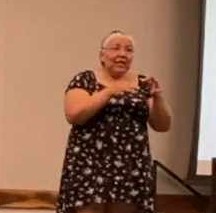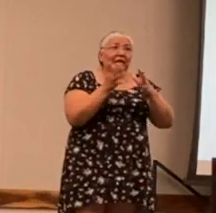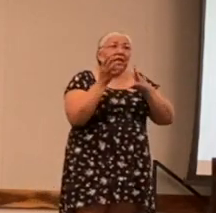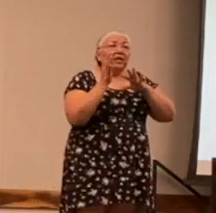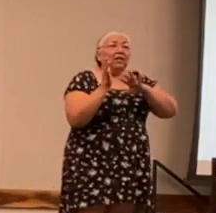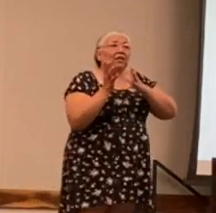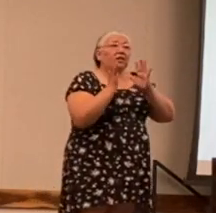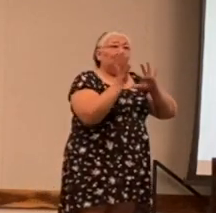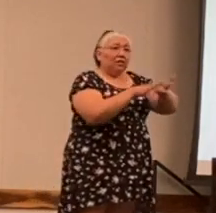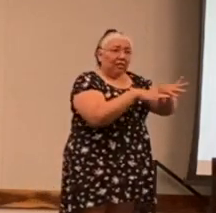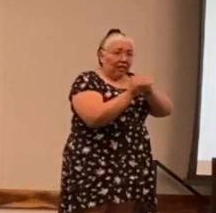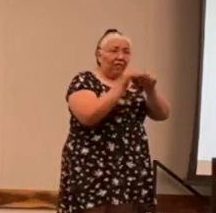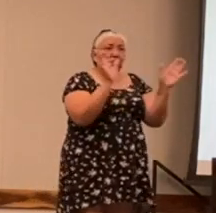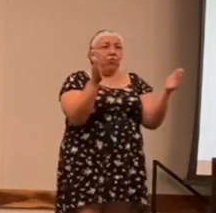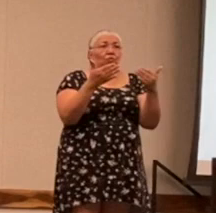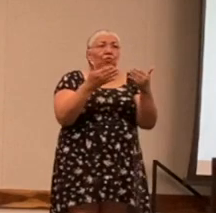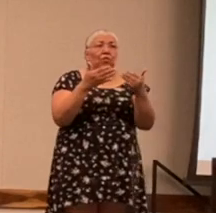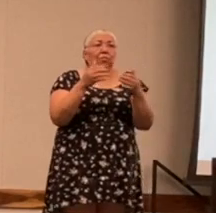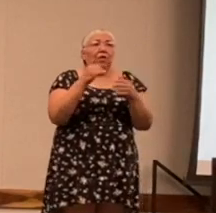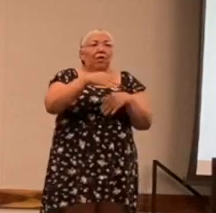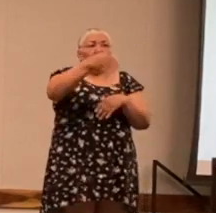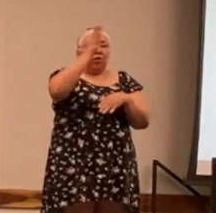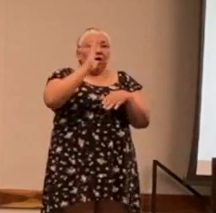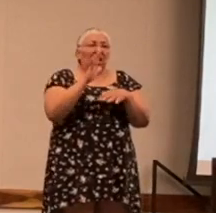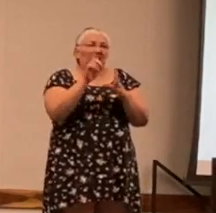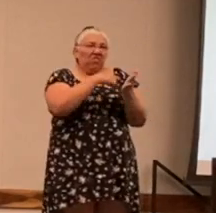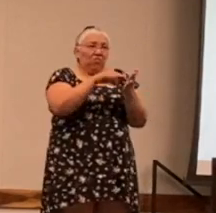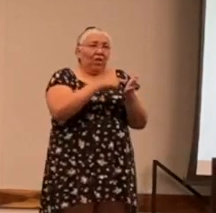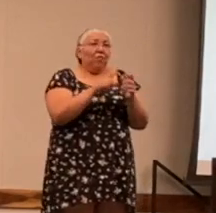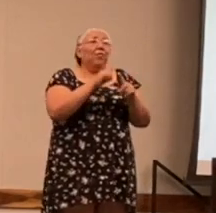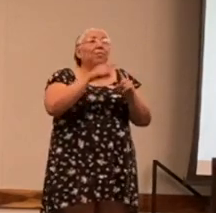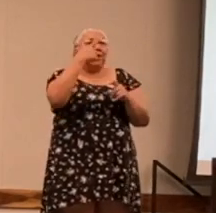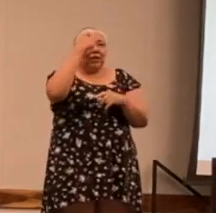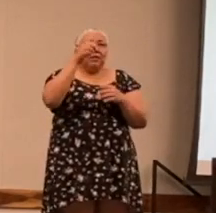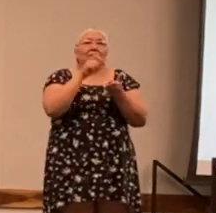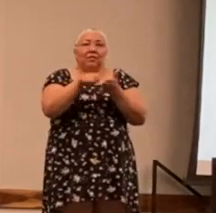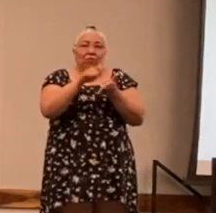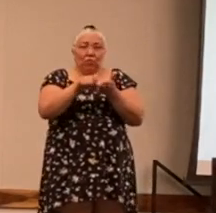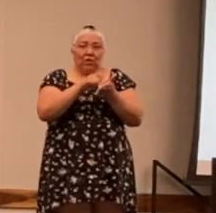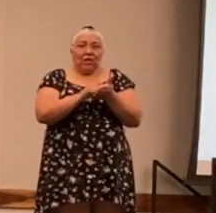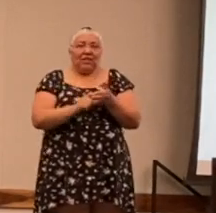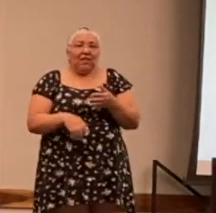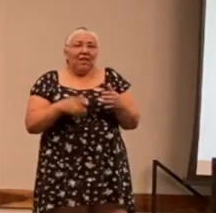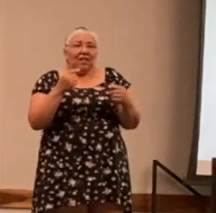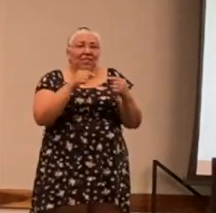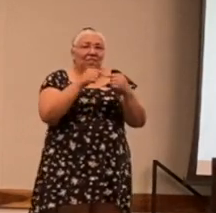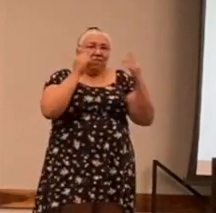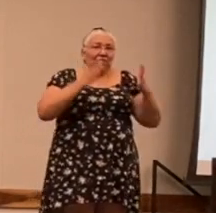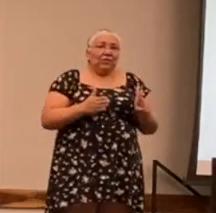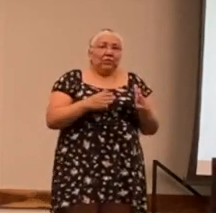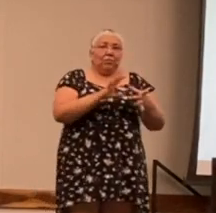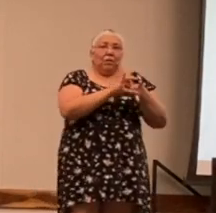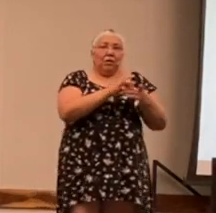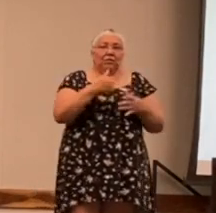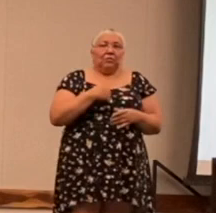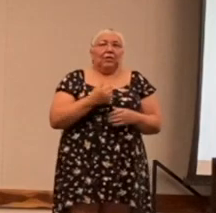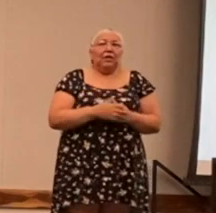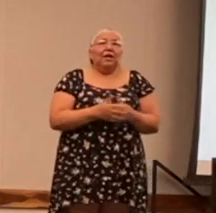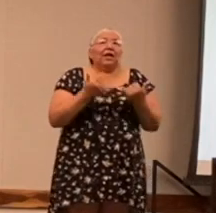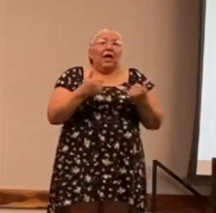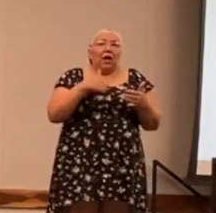to me. I will repay, says the Lord. But if your enemy is hungry, feed him. If he is thirsty, give him something to drink.